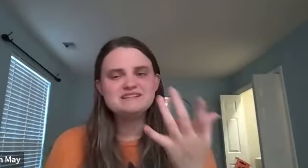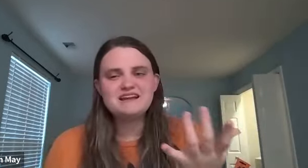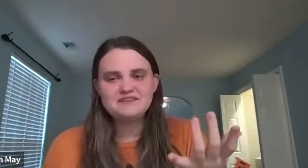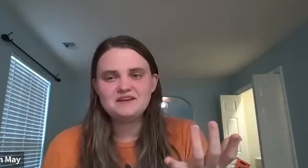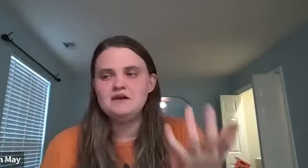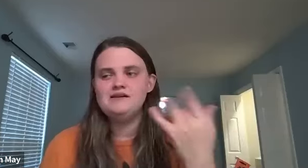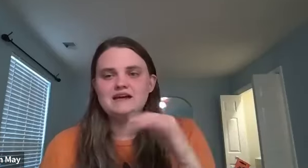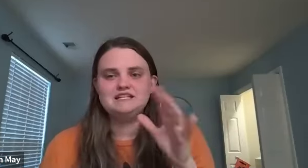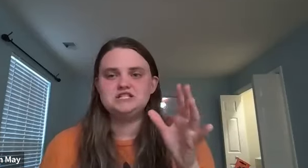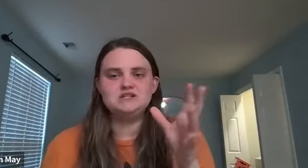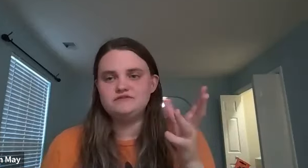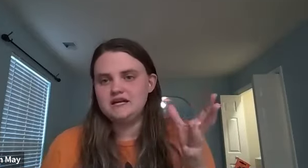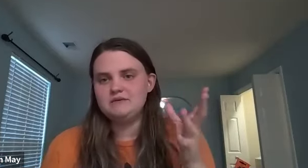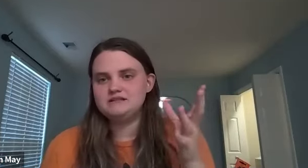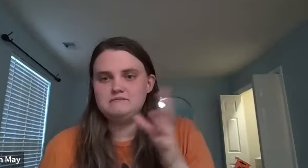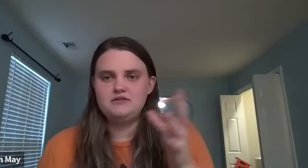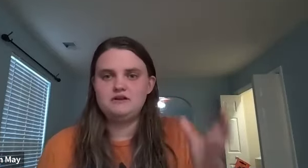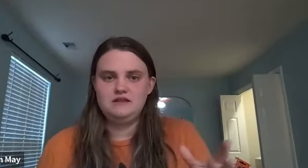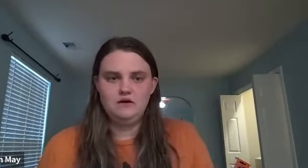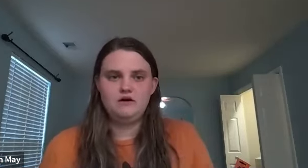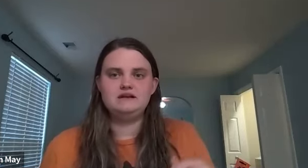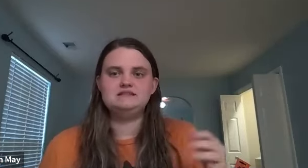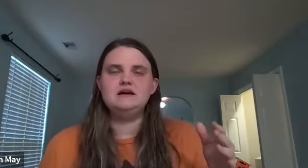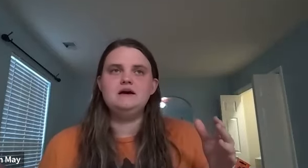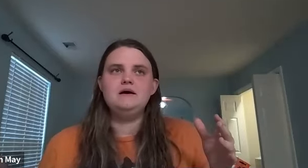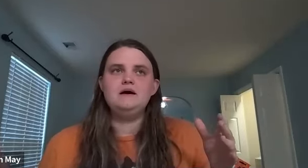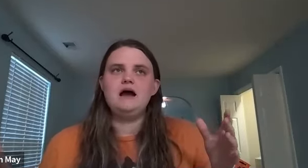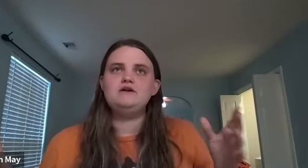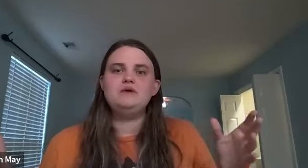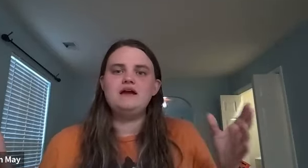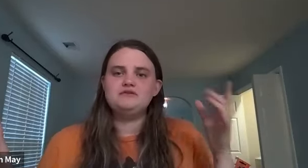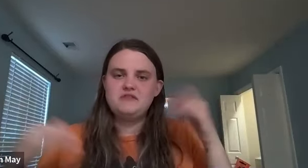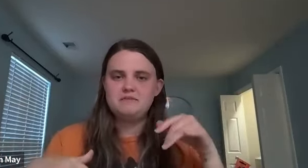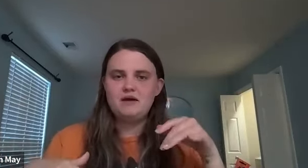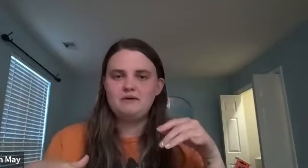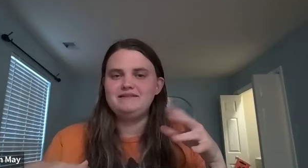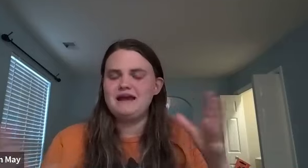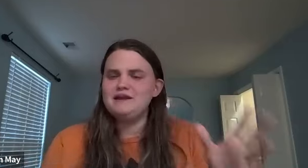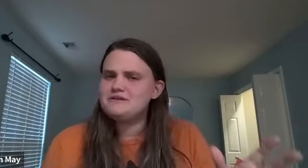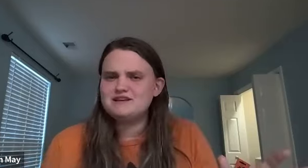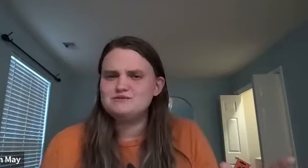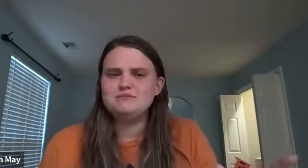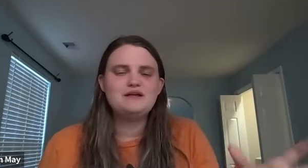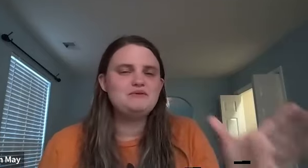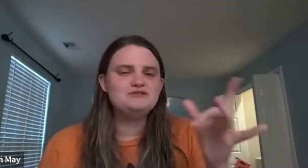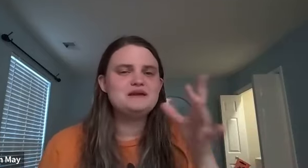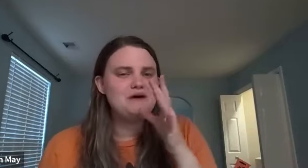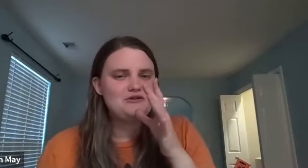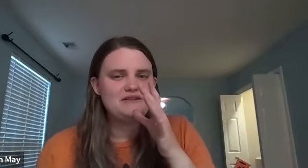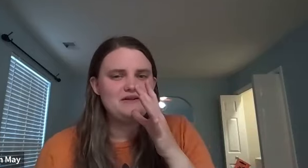I think that it's just so funny about saying mother-in-law is I don't ever think about when I know this sounds weird, but like when you're saying mother-in-law,